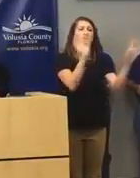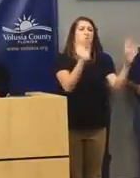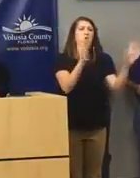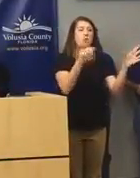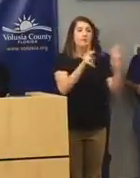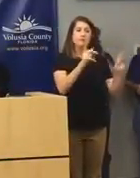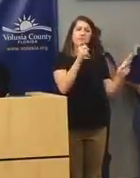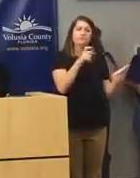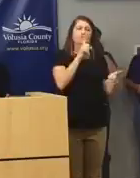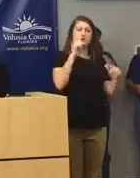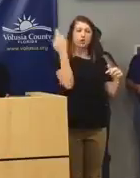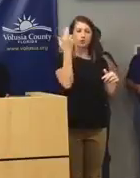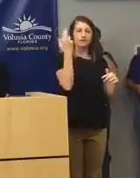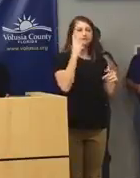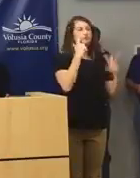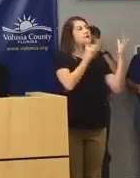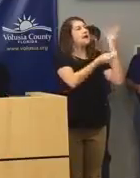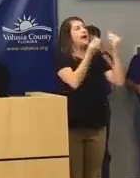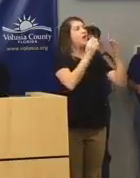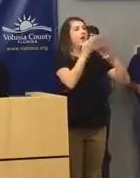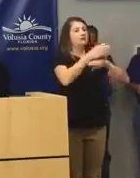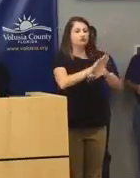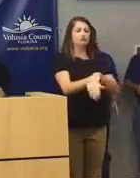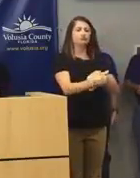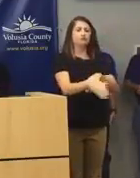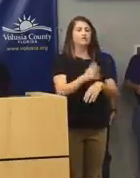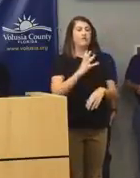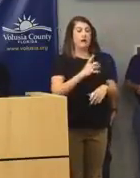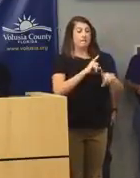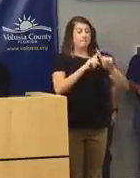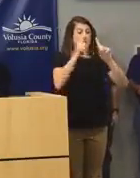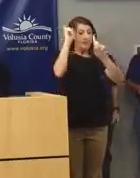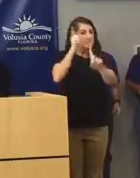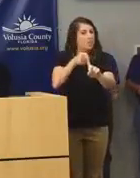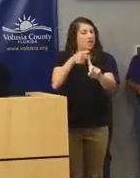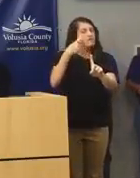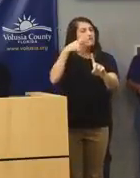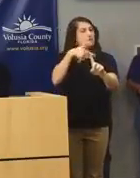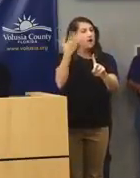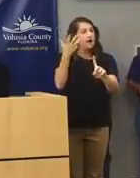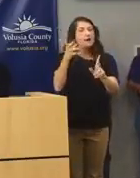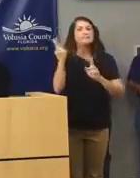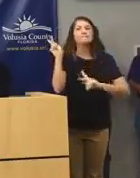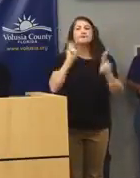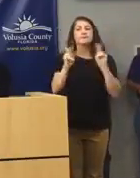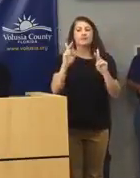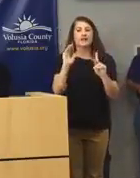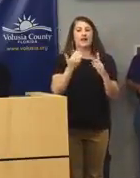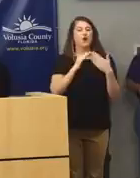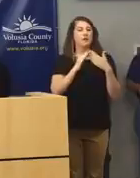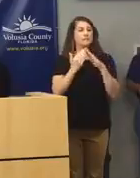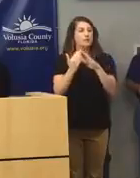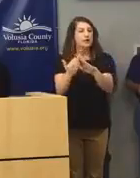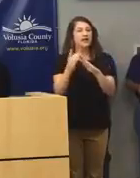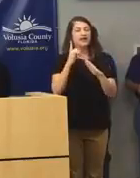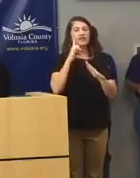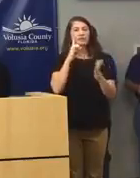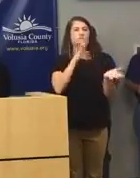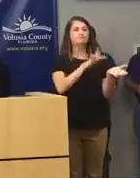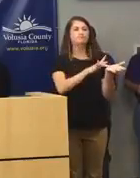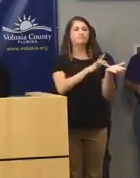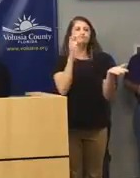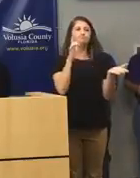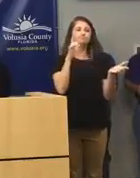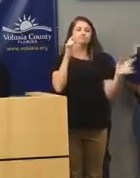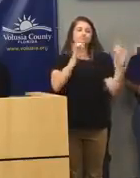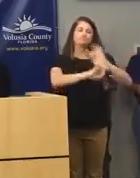has legitimate business to be out after those hours. The purpose is we have people in our community that are taking advantage of